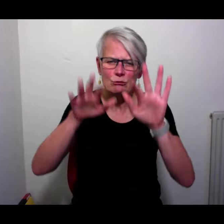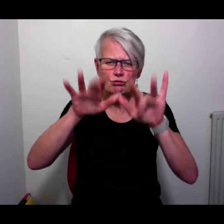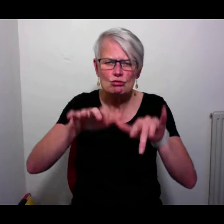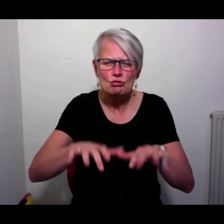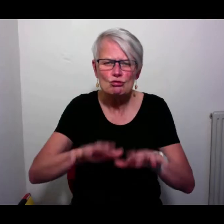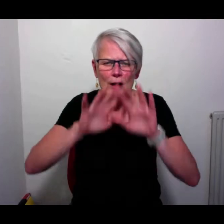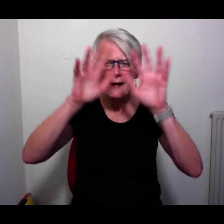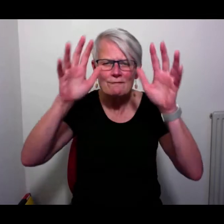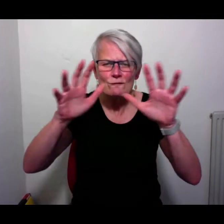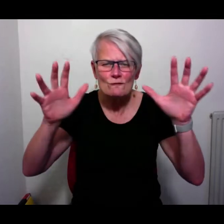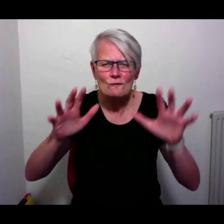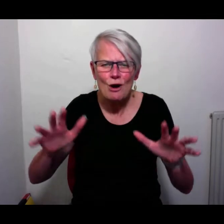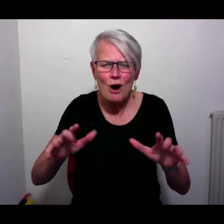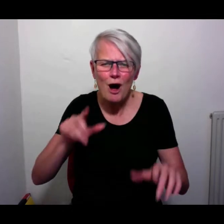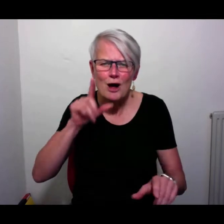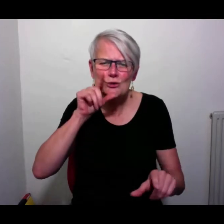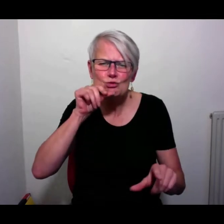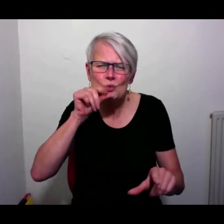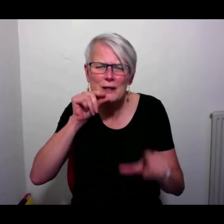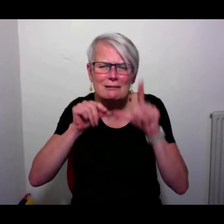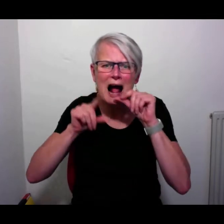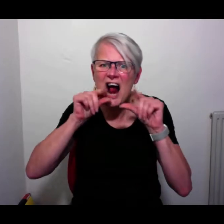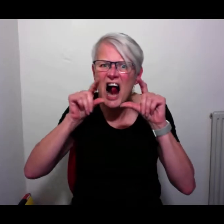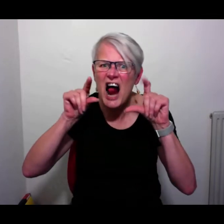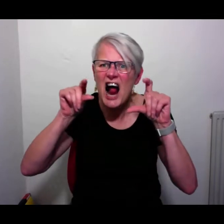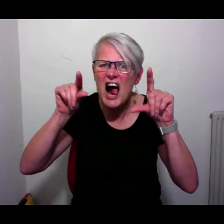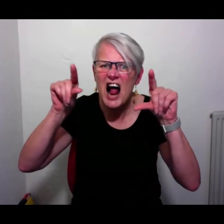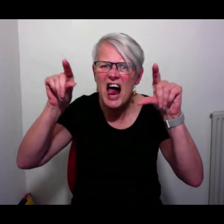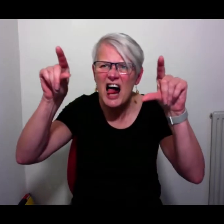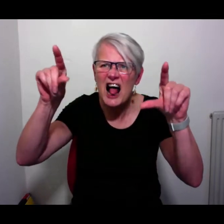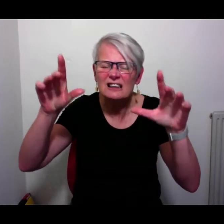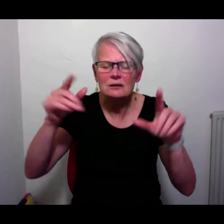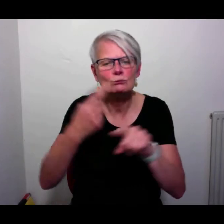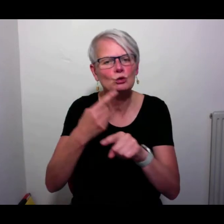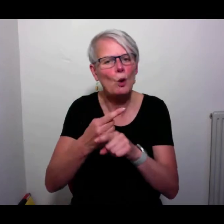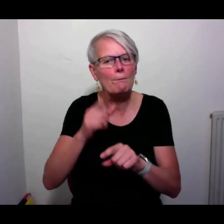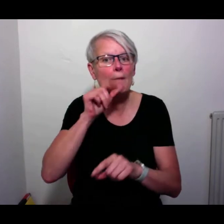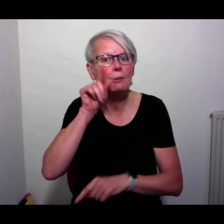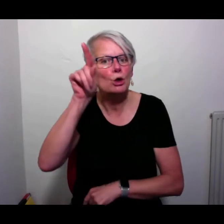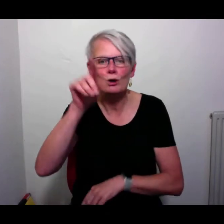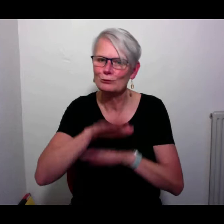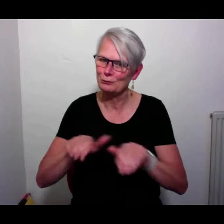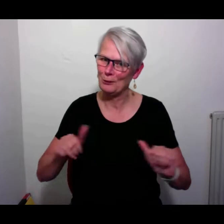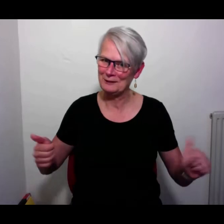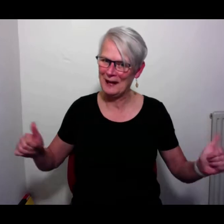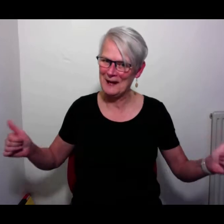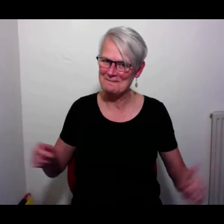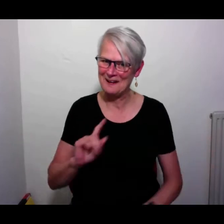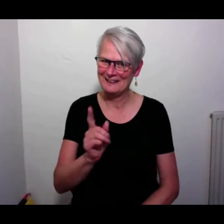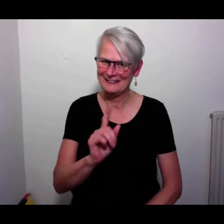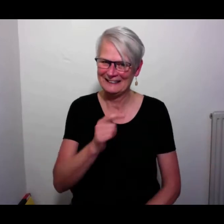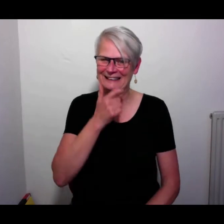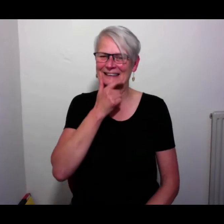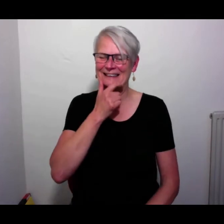Amazonian rainforest. All that squawking and shrieking. Oh, the birds, that is, not the neighbours.